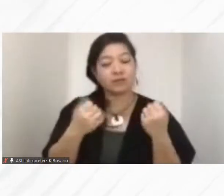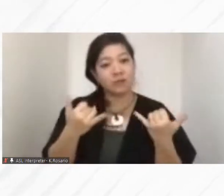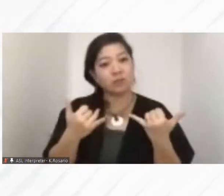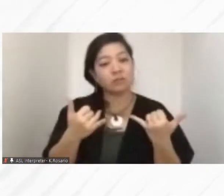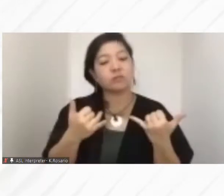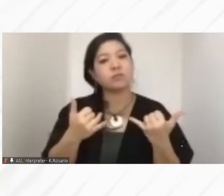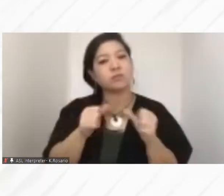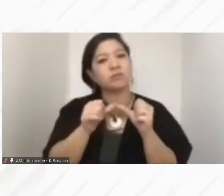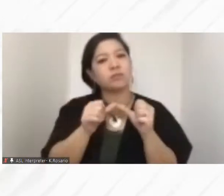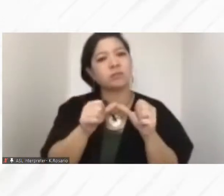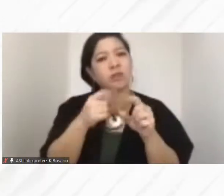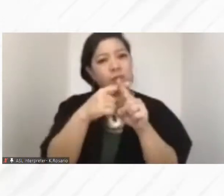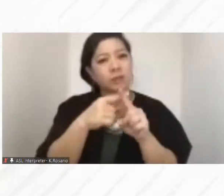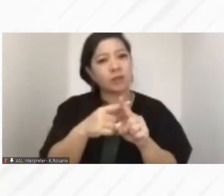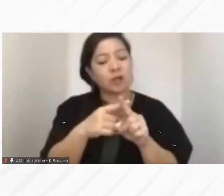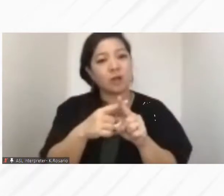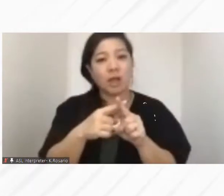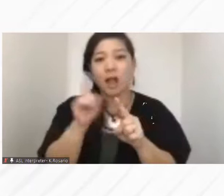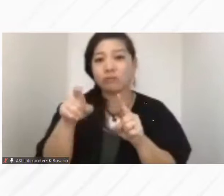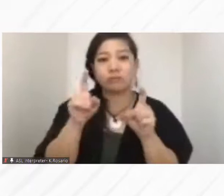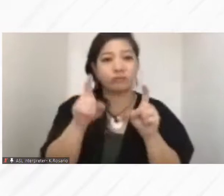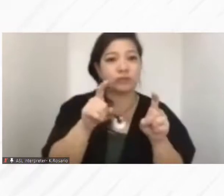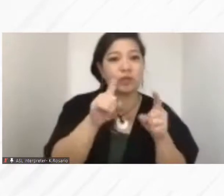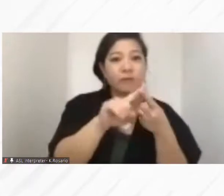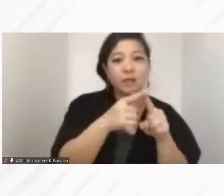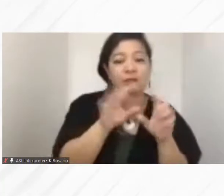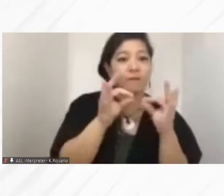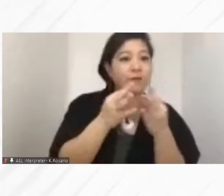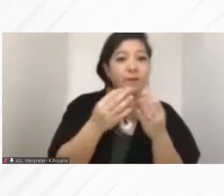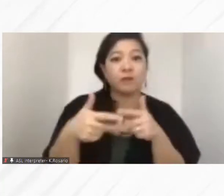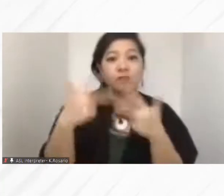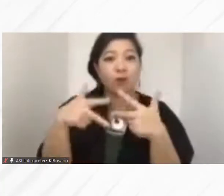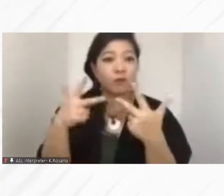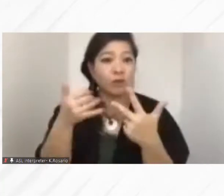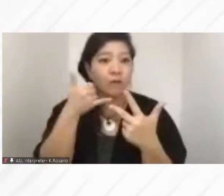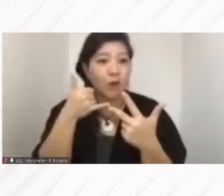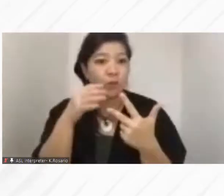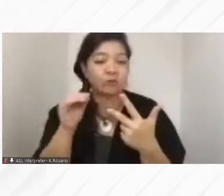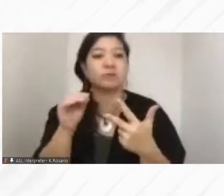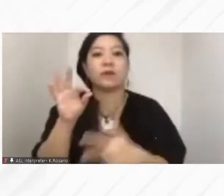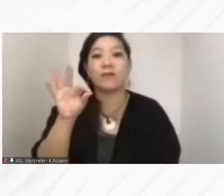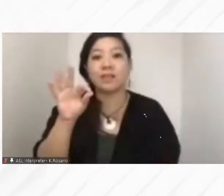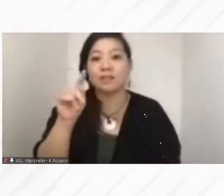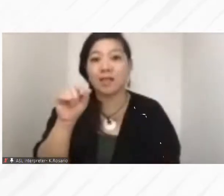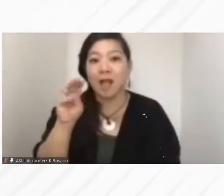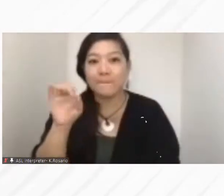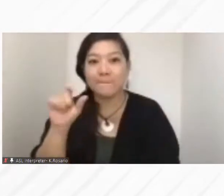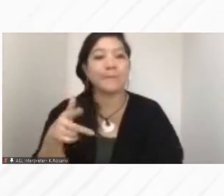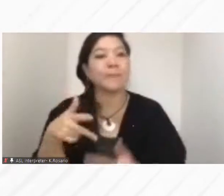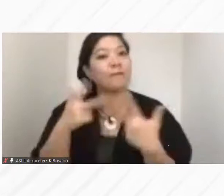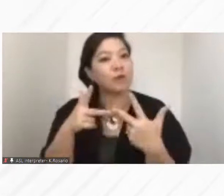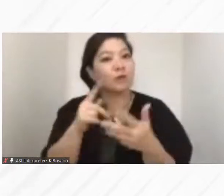and reach out to friends and family over a phone, FaceTime. Try virtual therapy if you need someone to talk